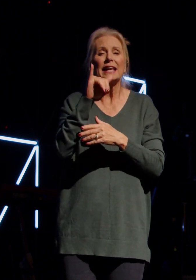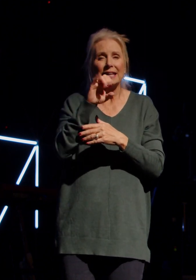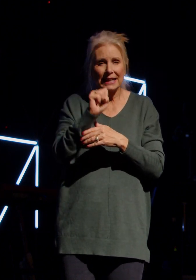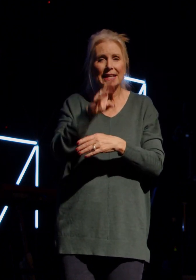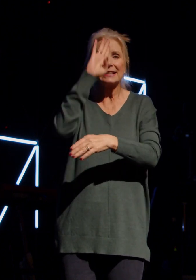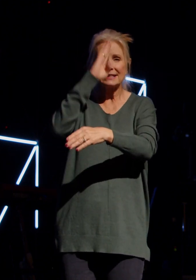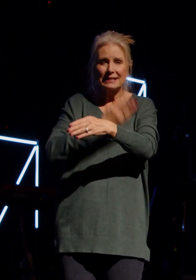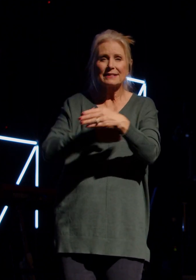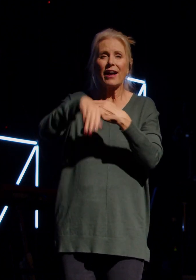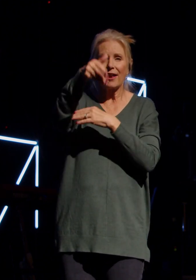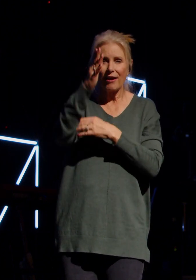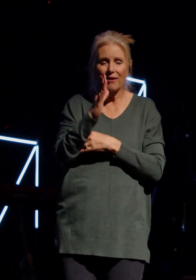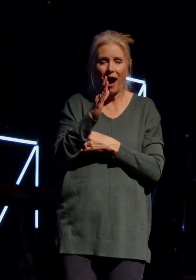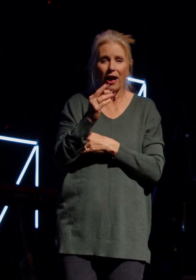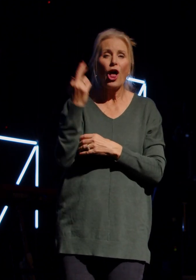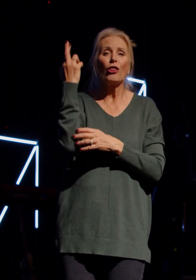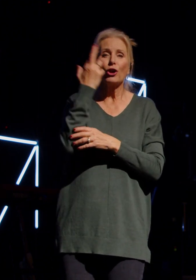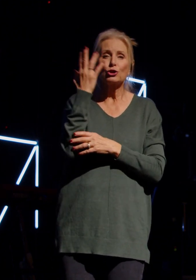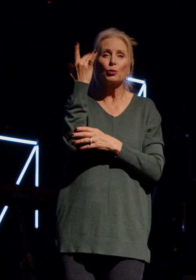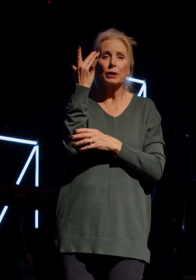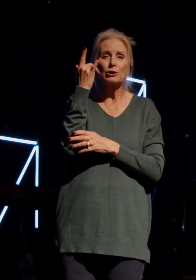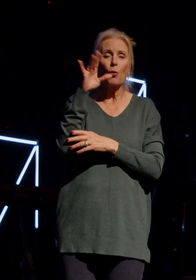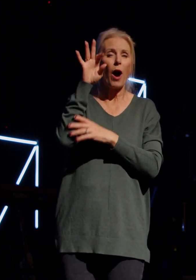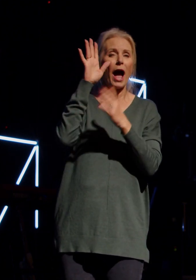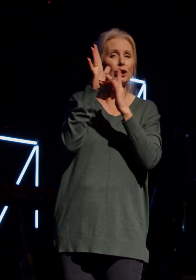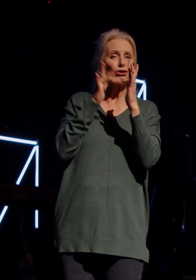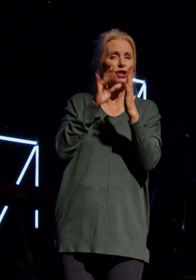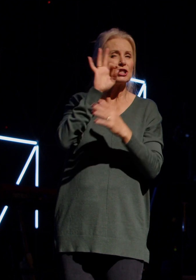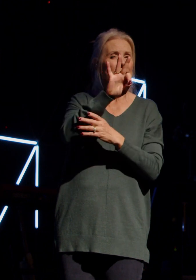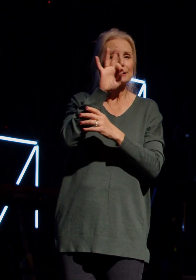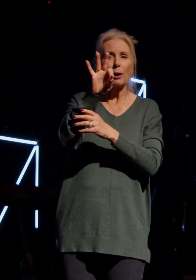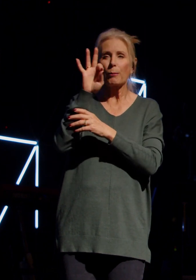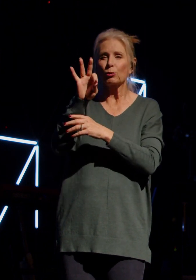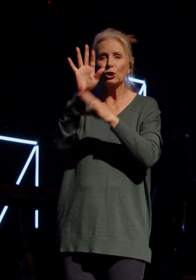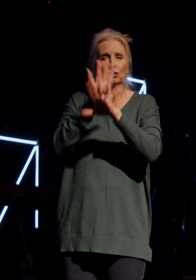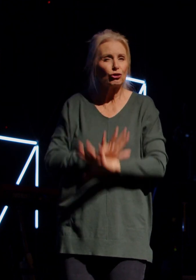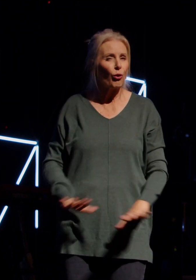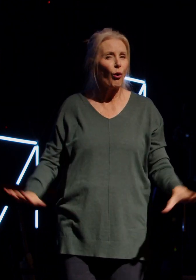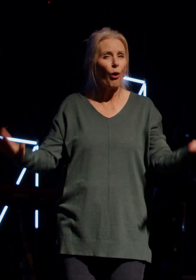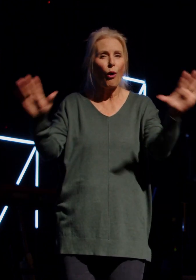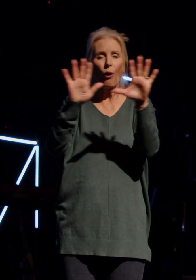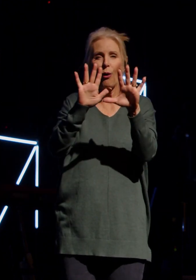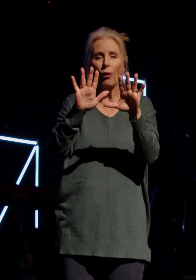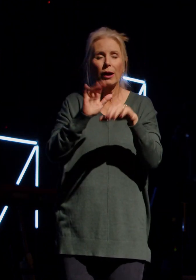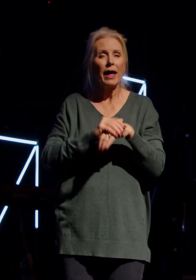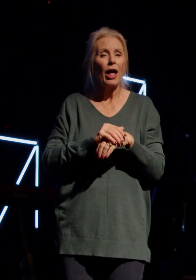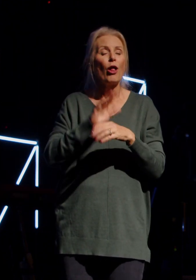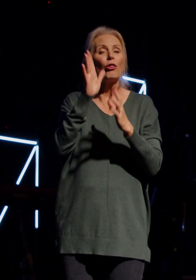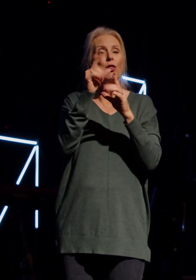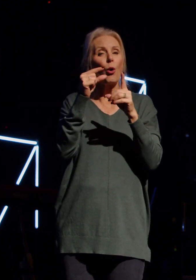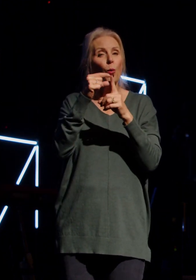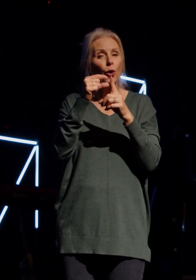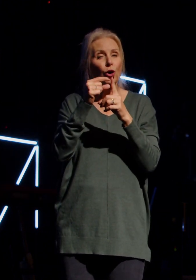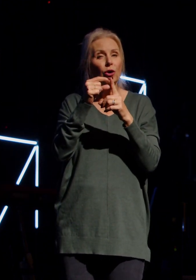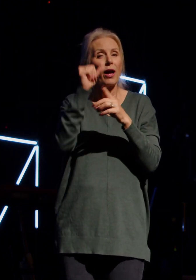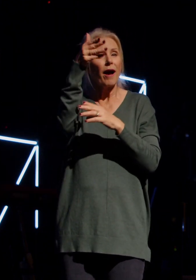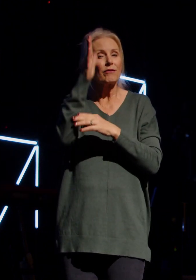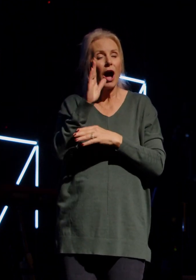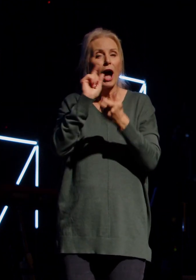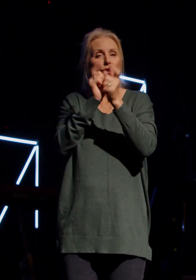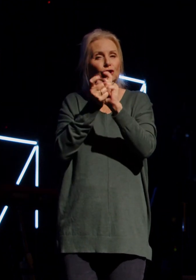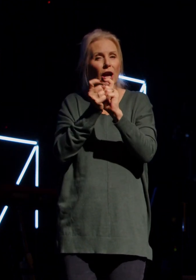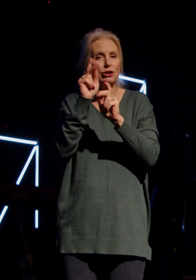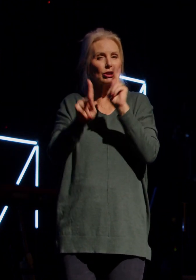why Jesus came and preached every single where that they the word of God changes people's lives.